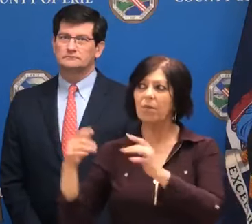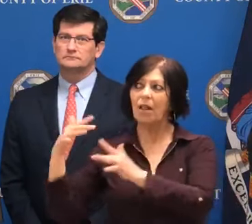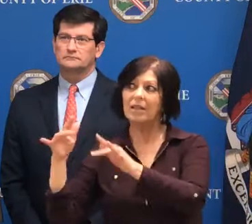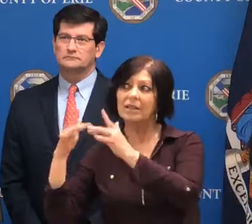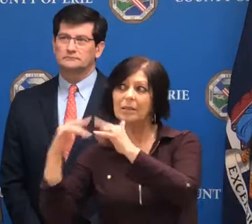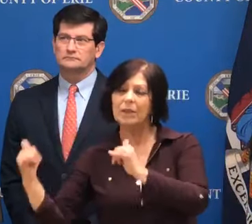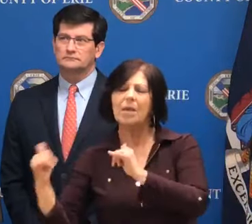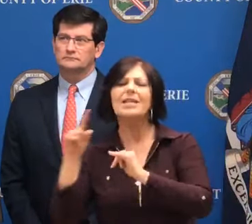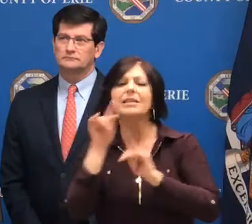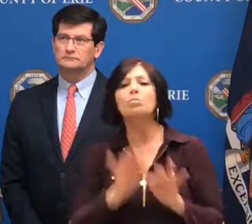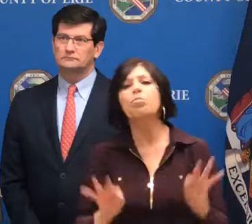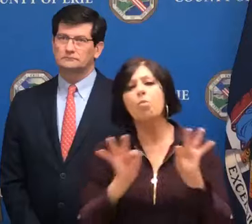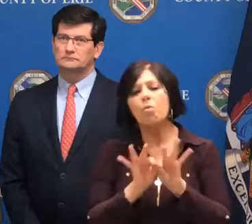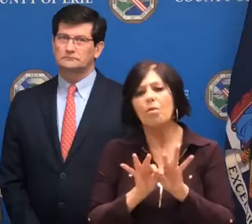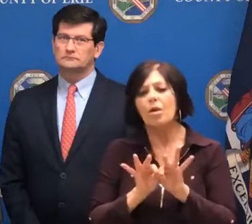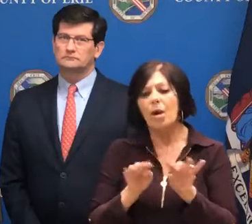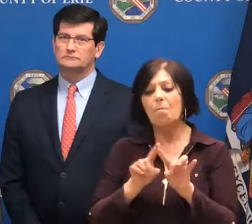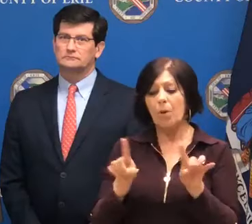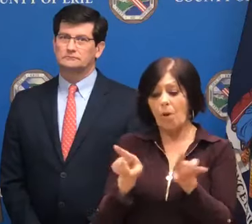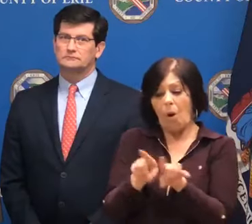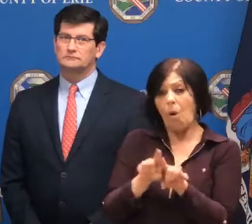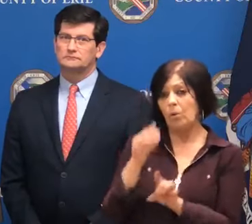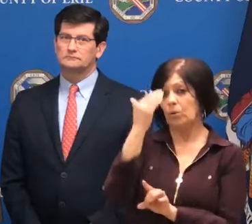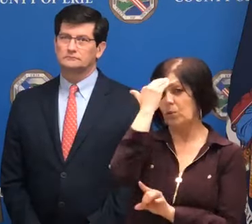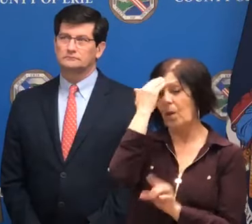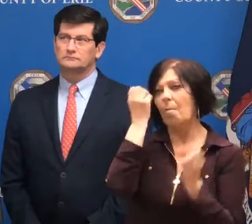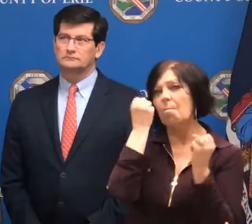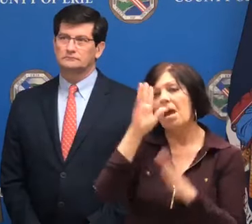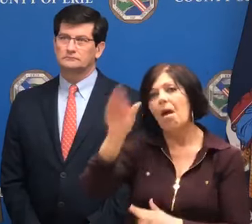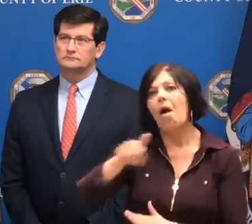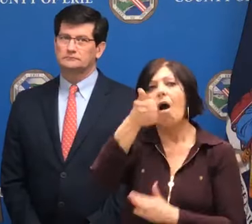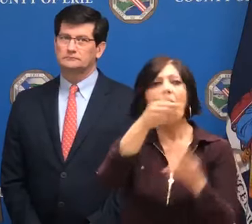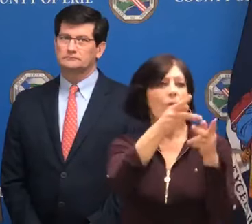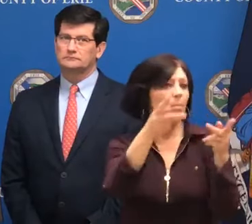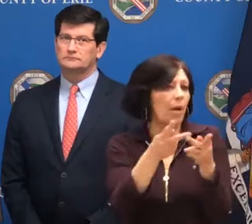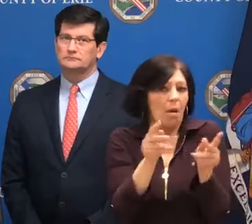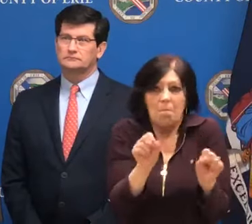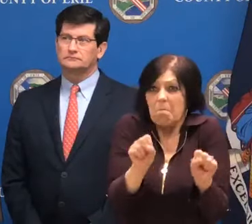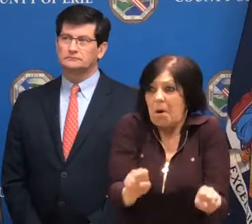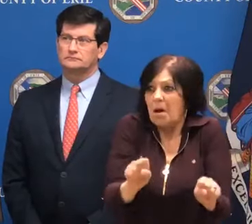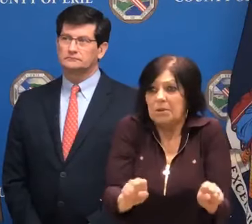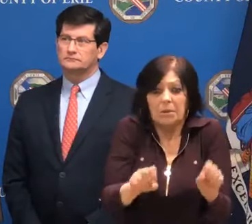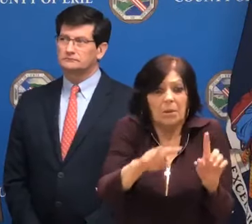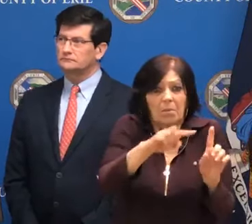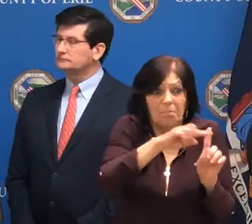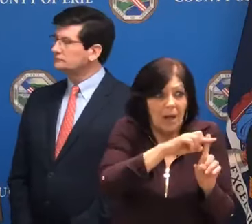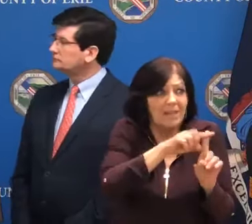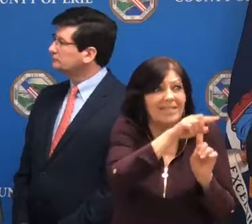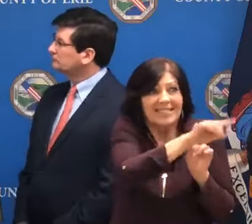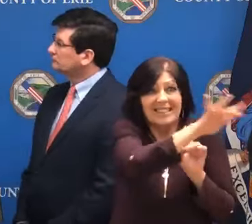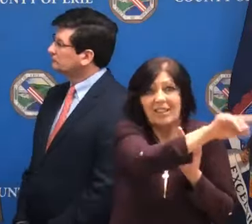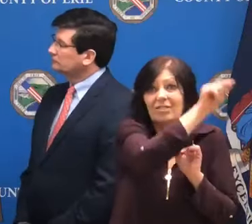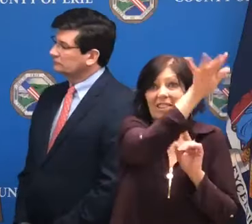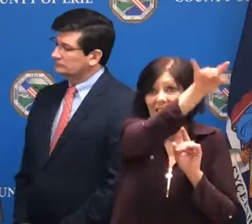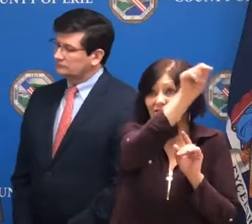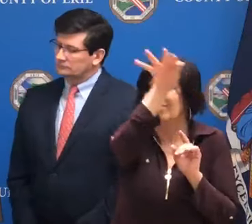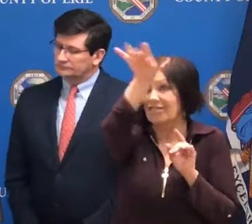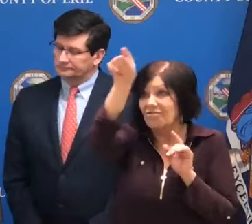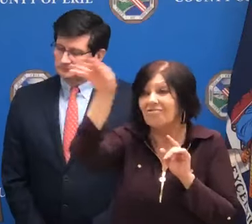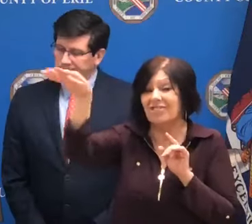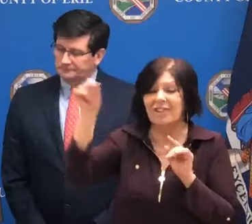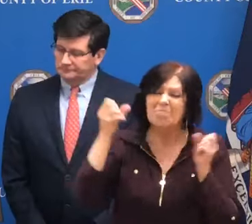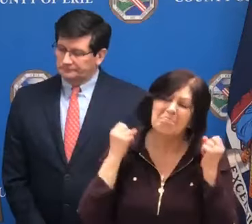very important. However, we also know that there are lots of other places where positive people who are infected with COVID-19 have